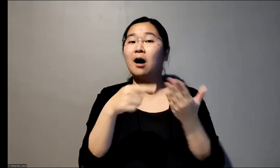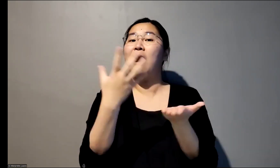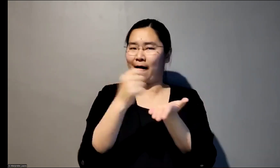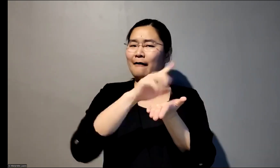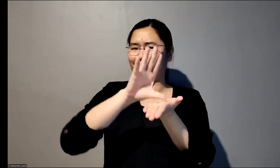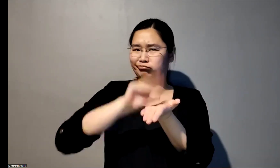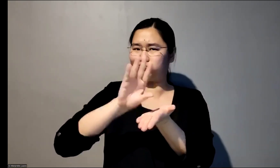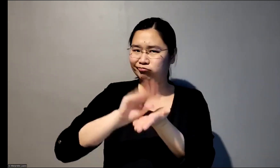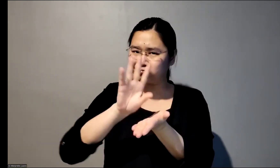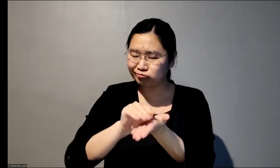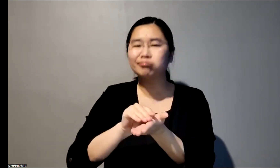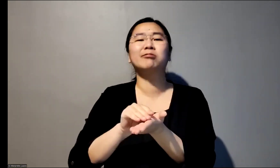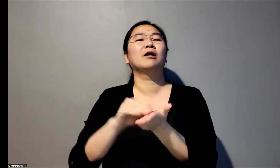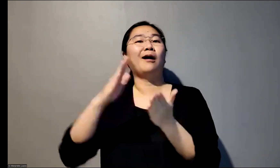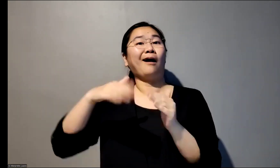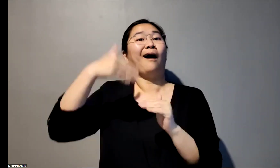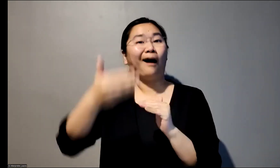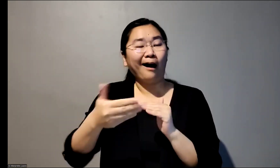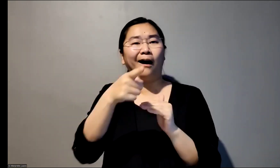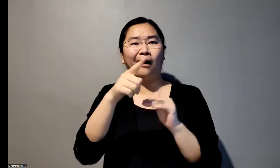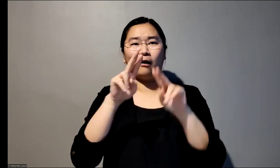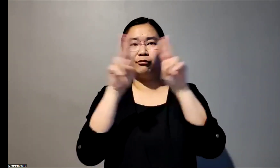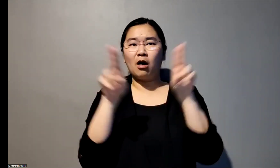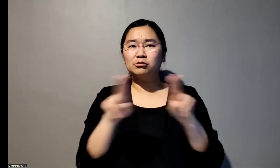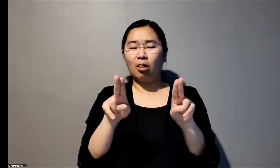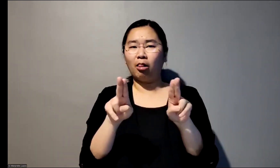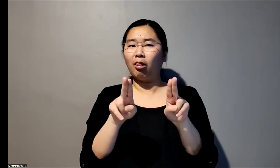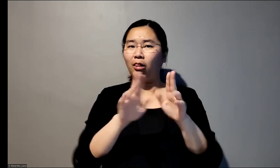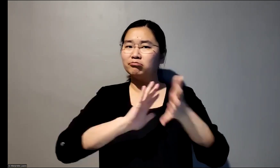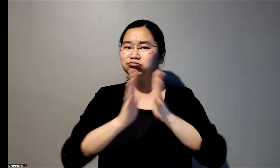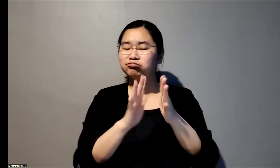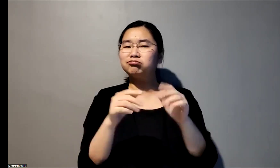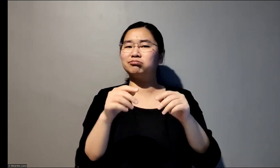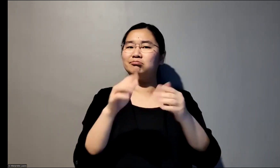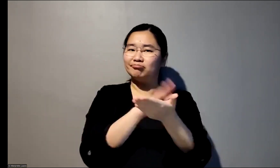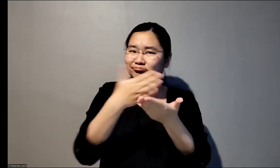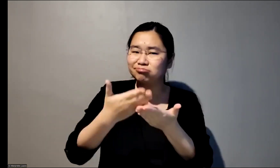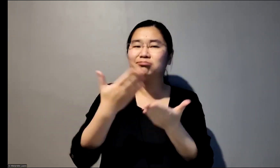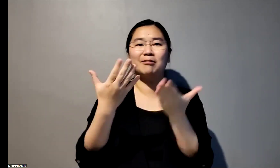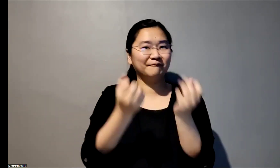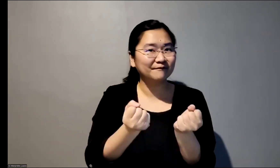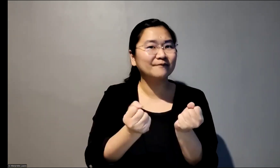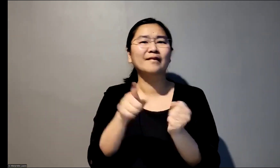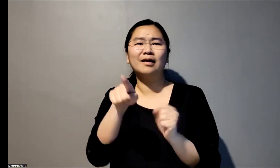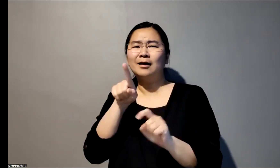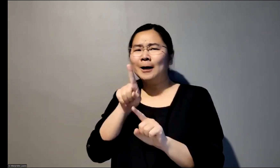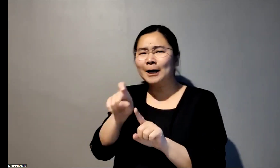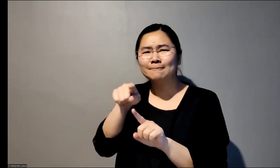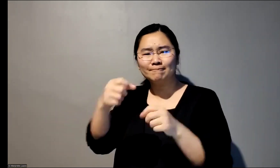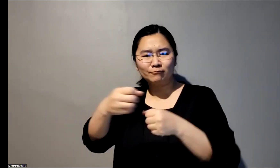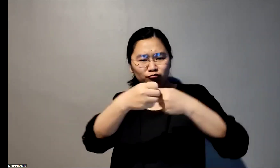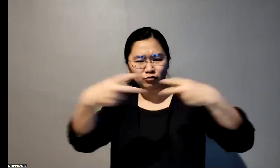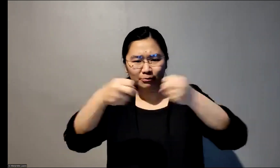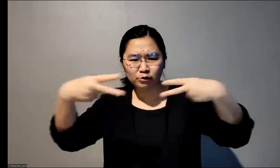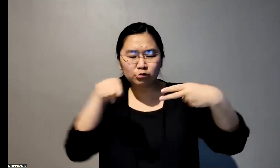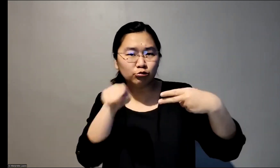of your screen will enable the closed caption. If you need the captions in the external window, the link is in the chat box.